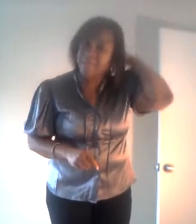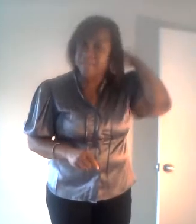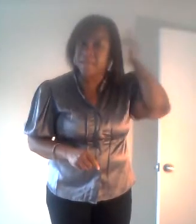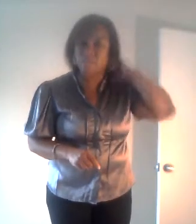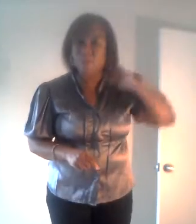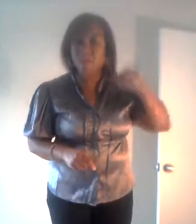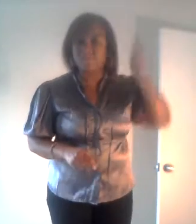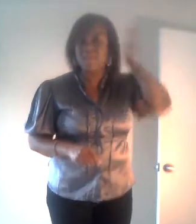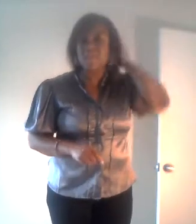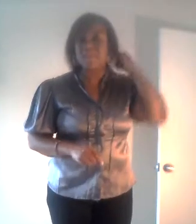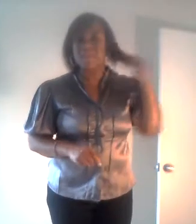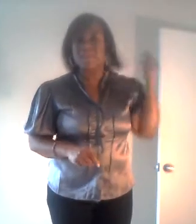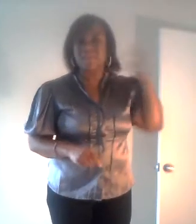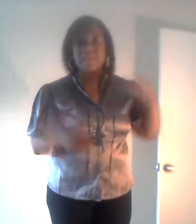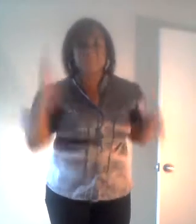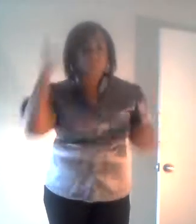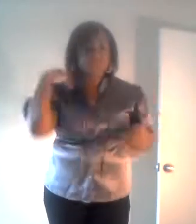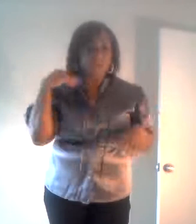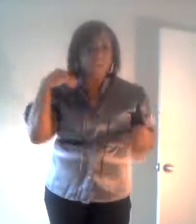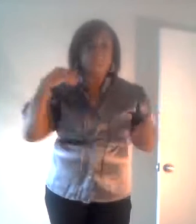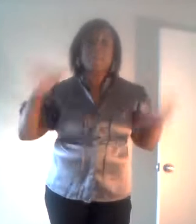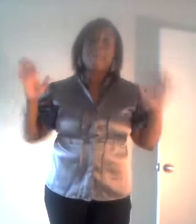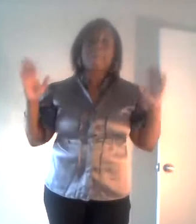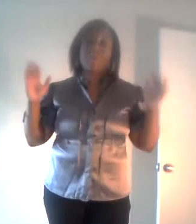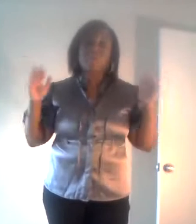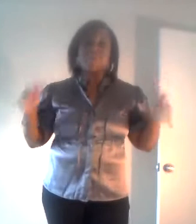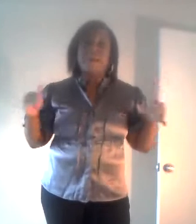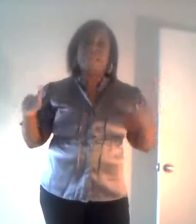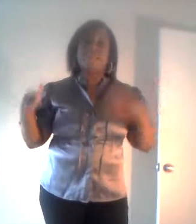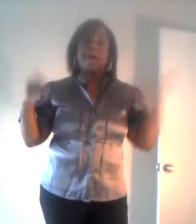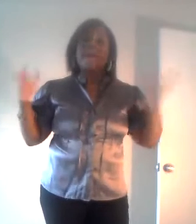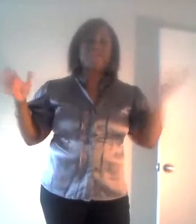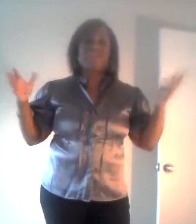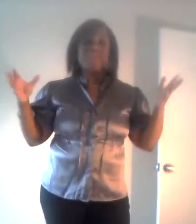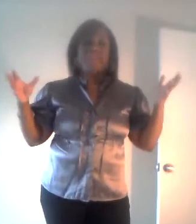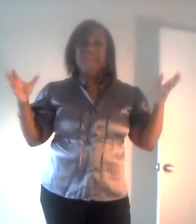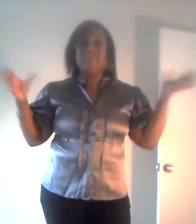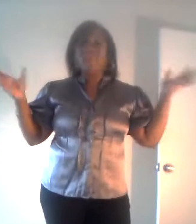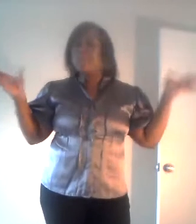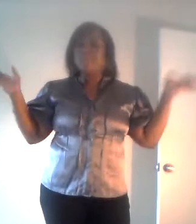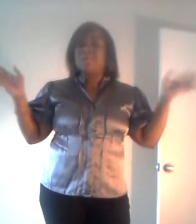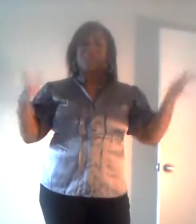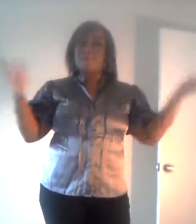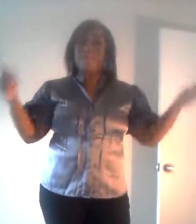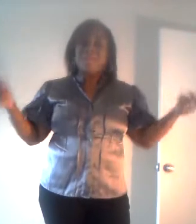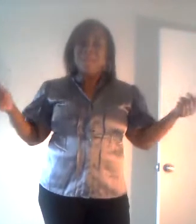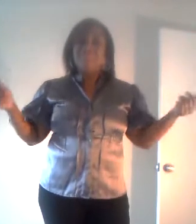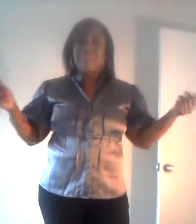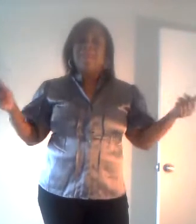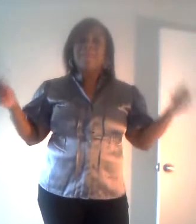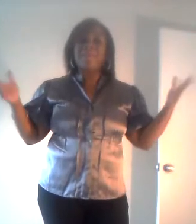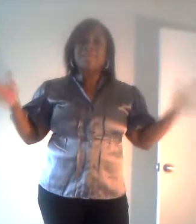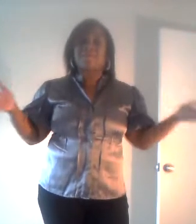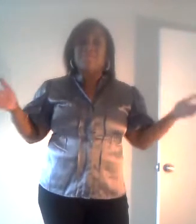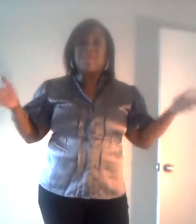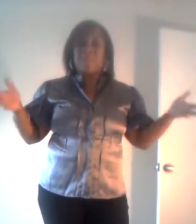I did wash, condition, and blow-dried it, but I can do that while I'm in the bed. I'm not sure if I'm going